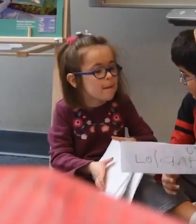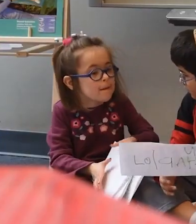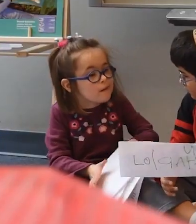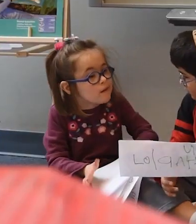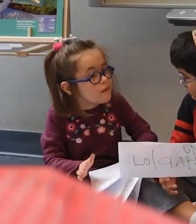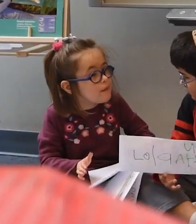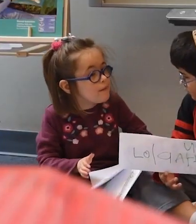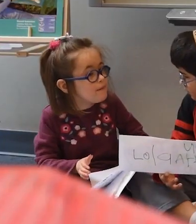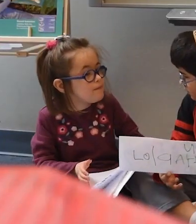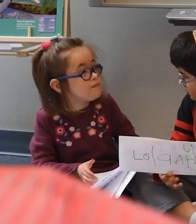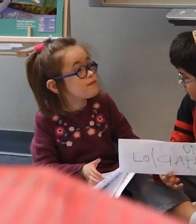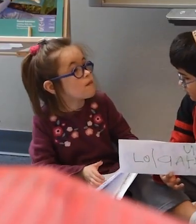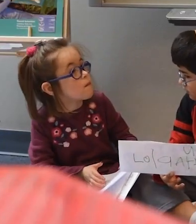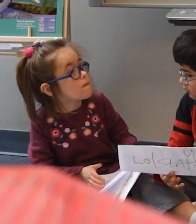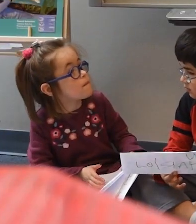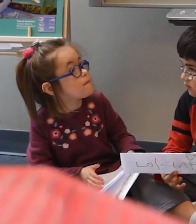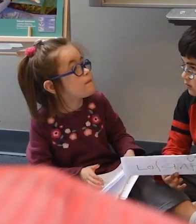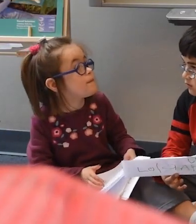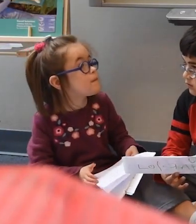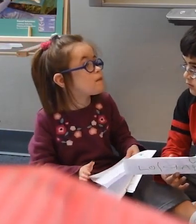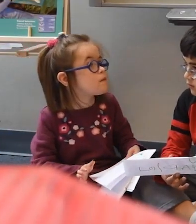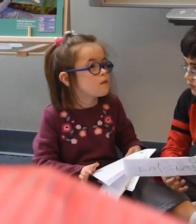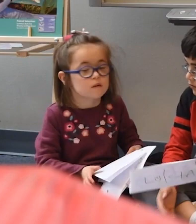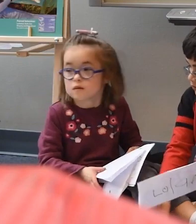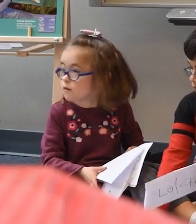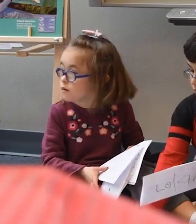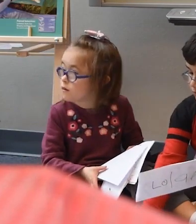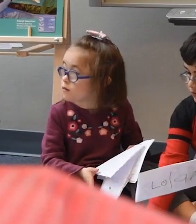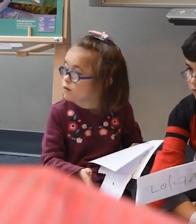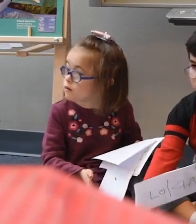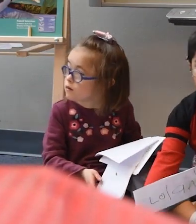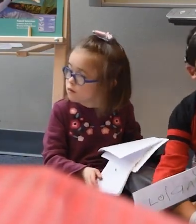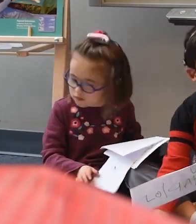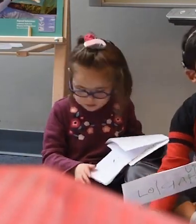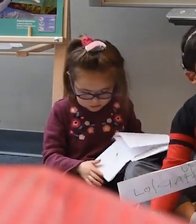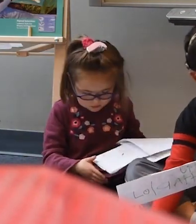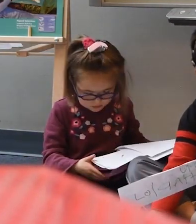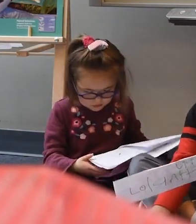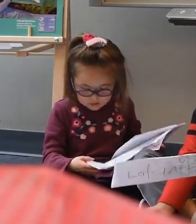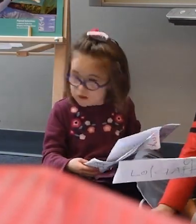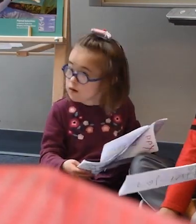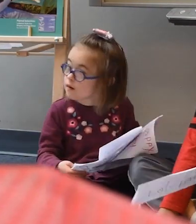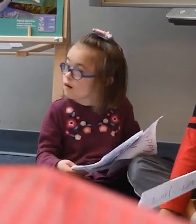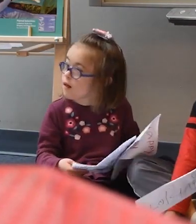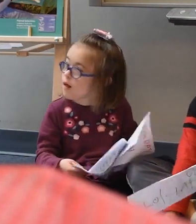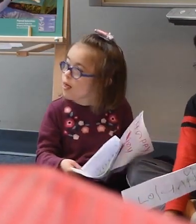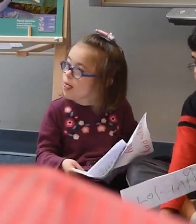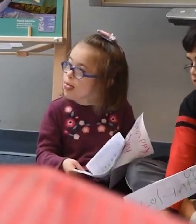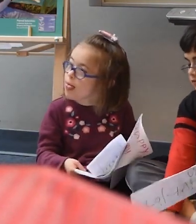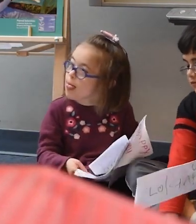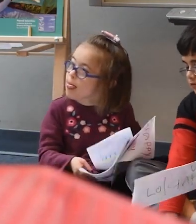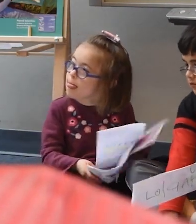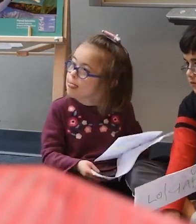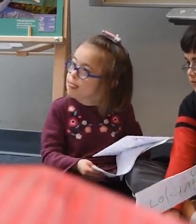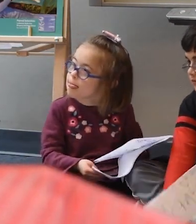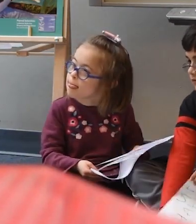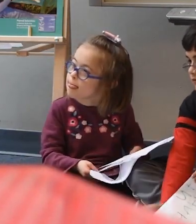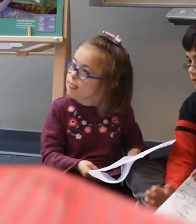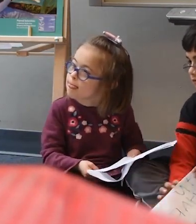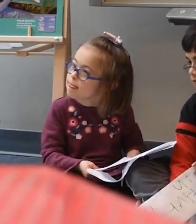and Kirby, 2013, studied 26 children who are deaf or hard of hearing, 5 to 12 years